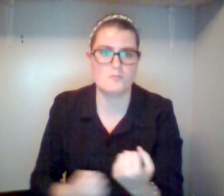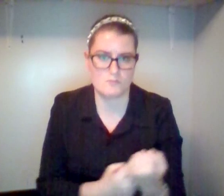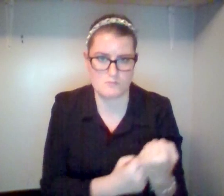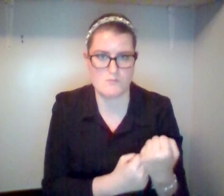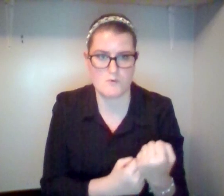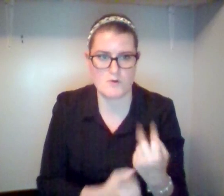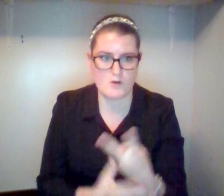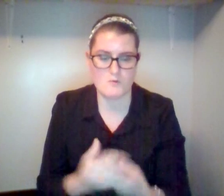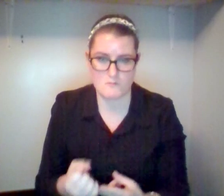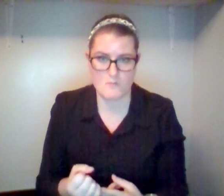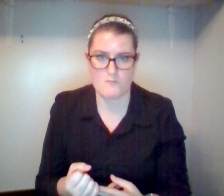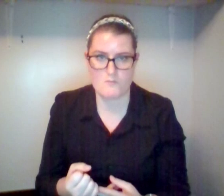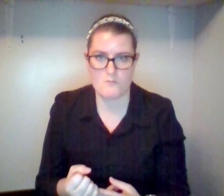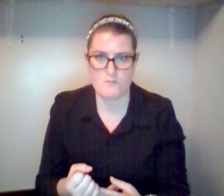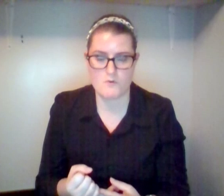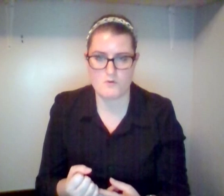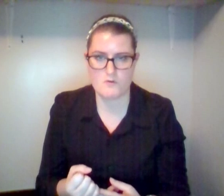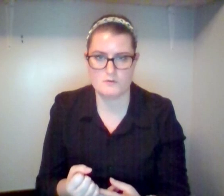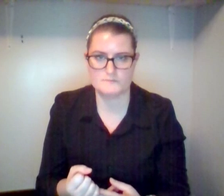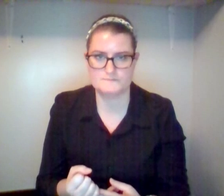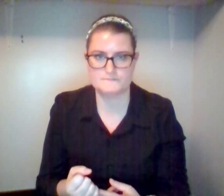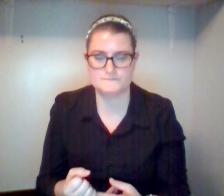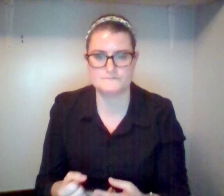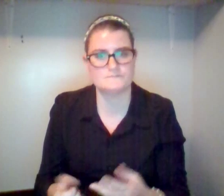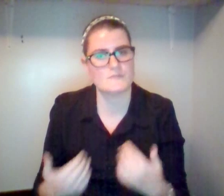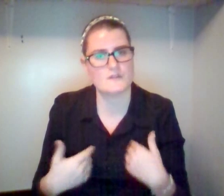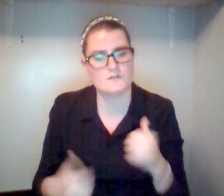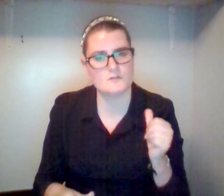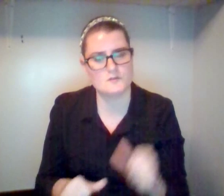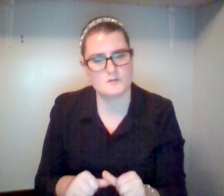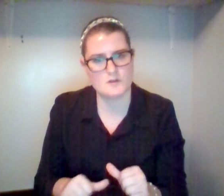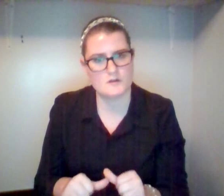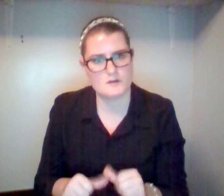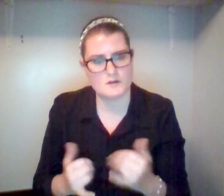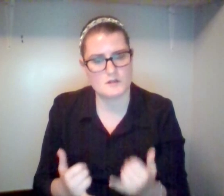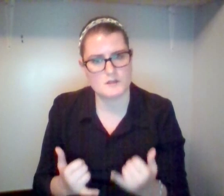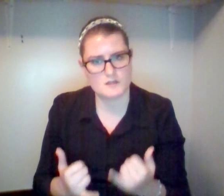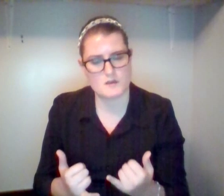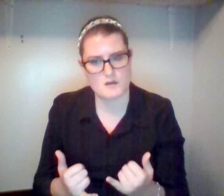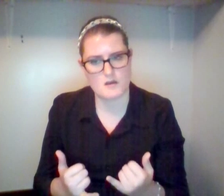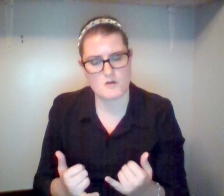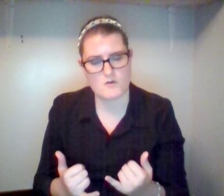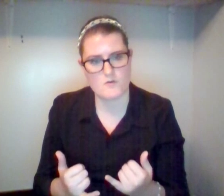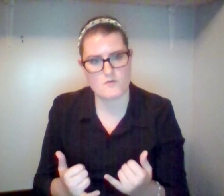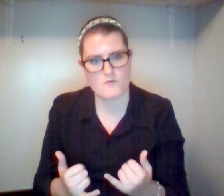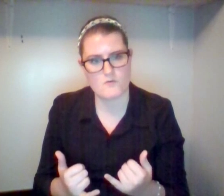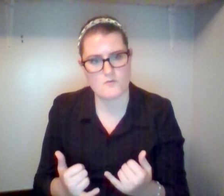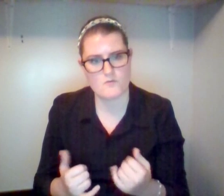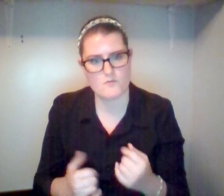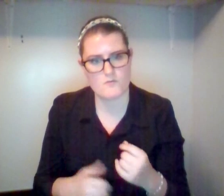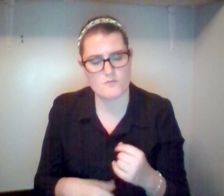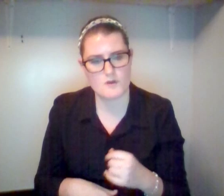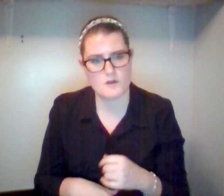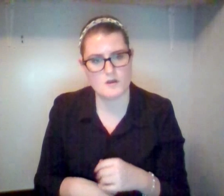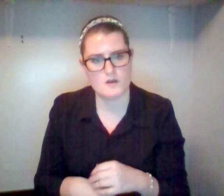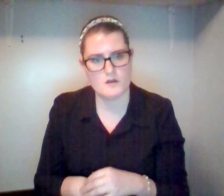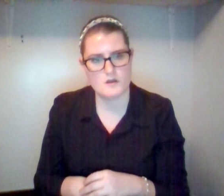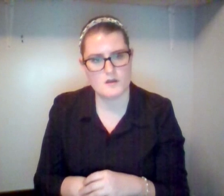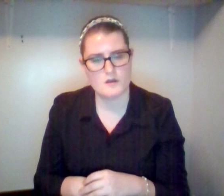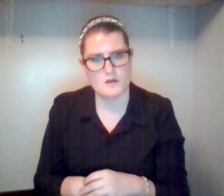centuries, especially in agrarian societies, most societies, it was built into the roles